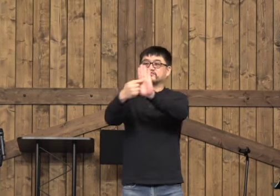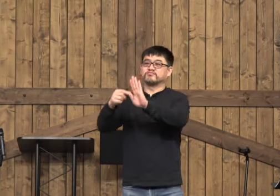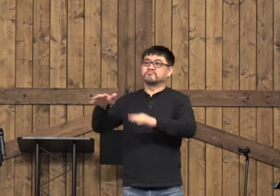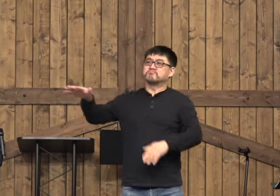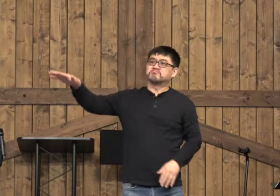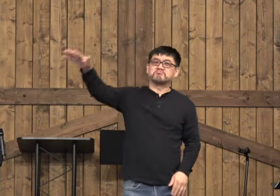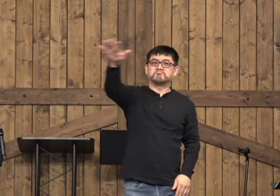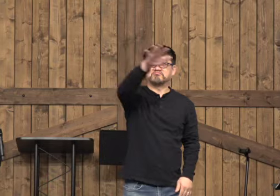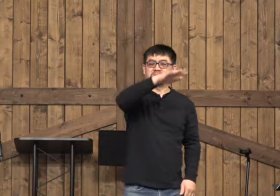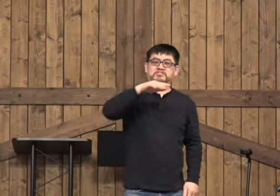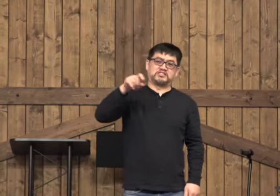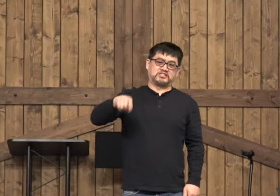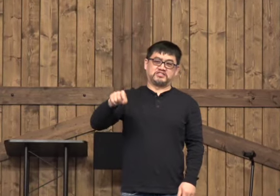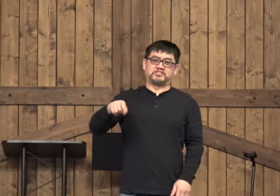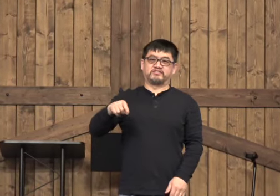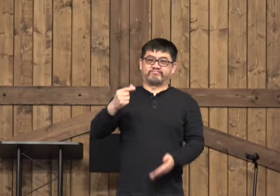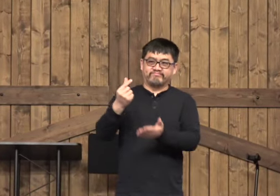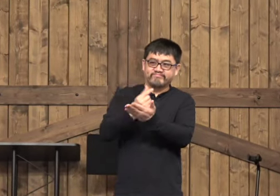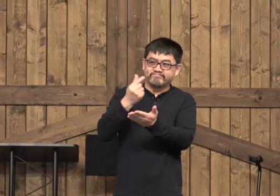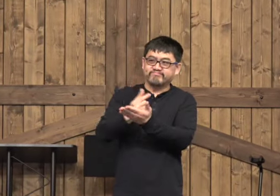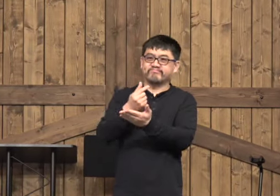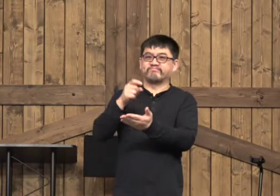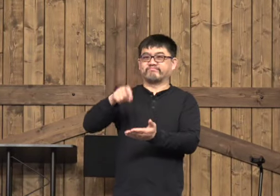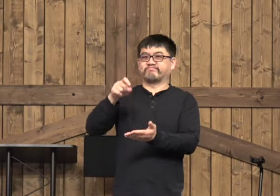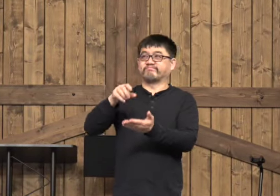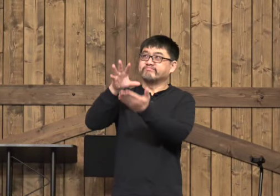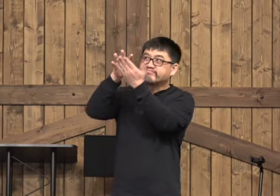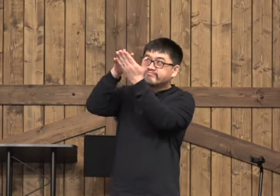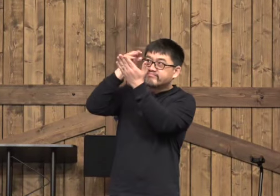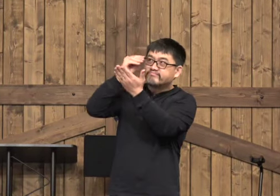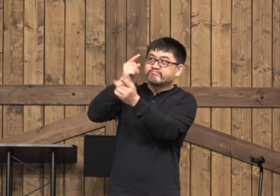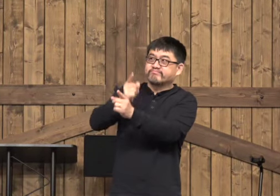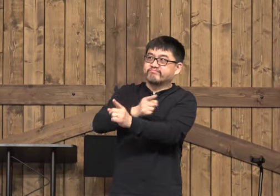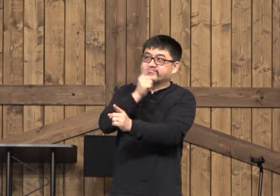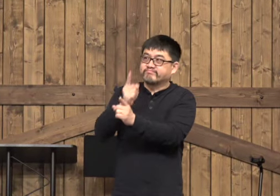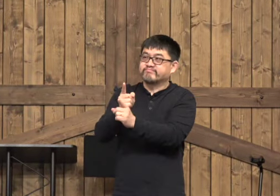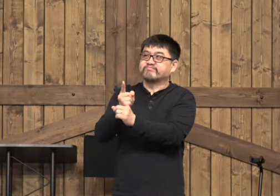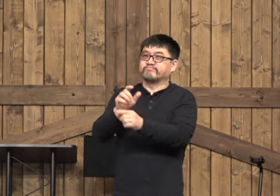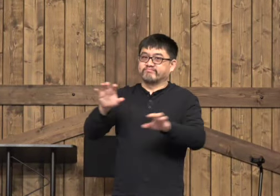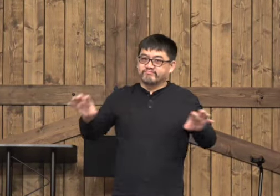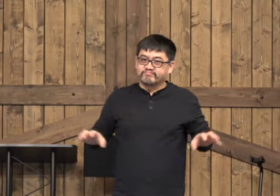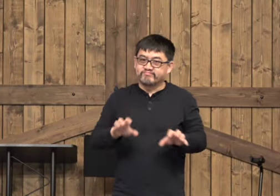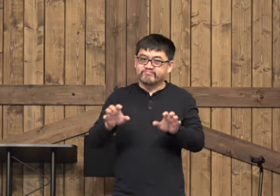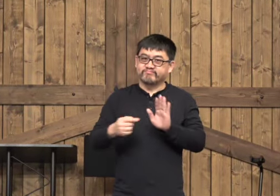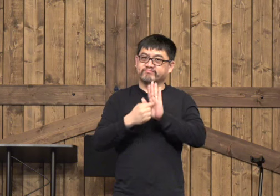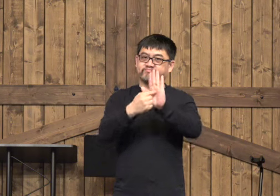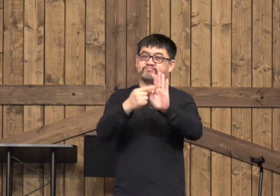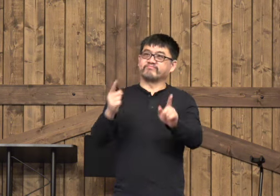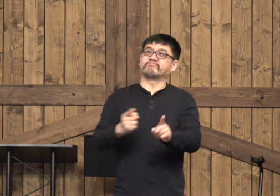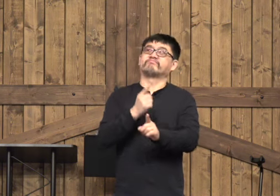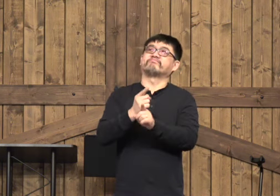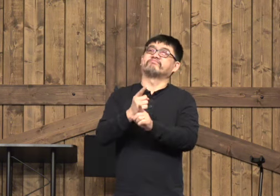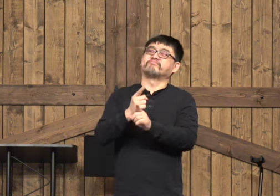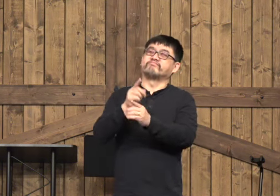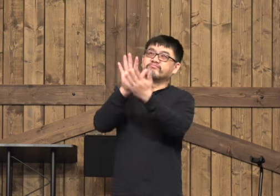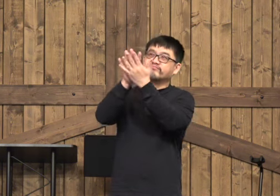And show how we have repented. Everyone needs to hear the gospel. We need to learn how to do things